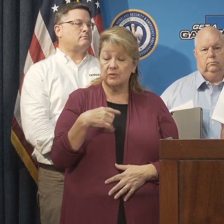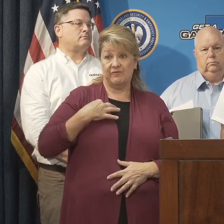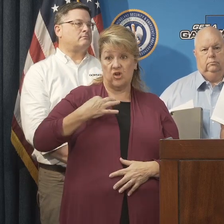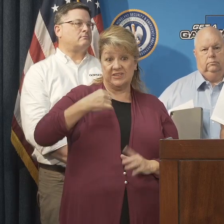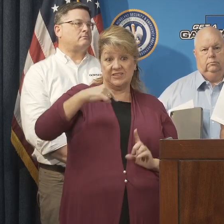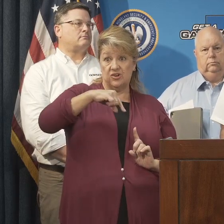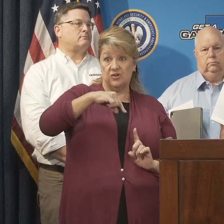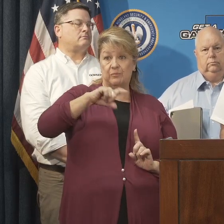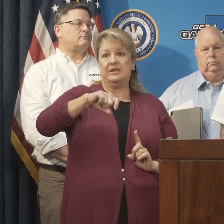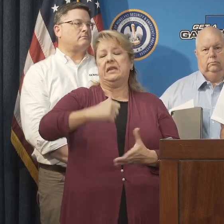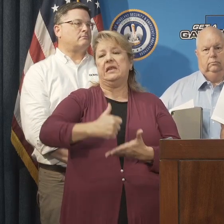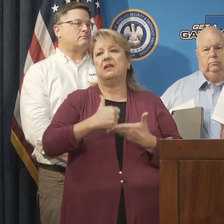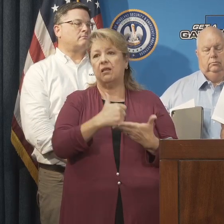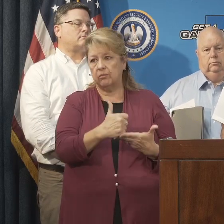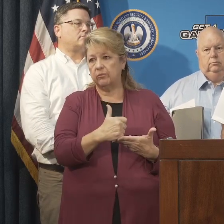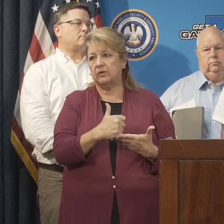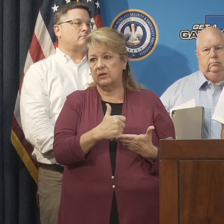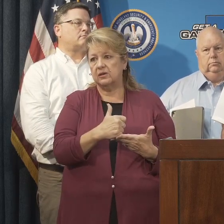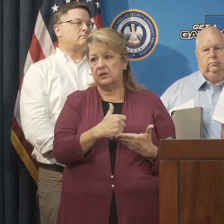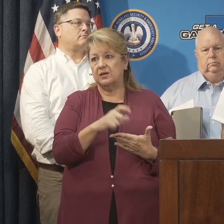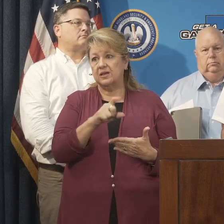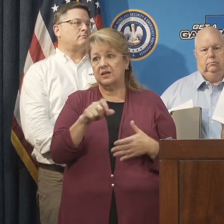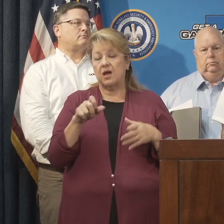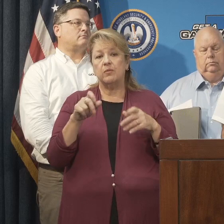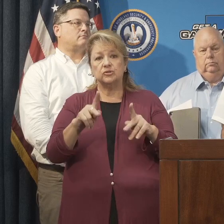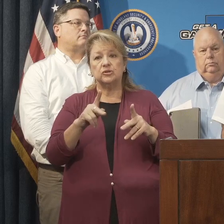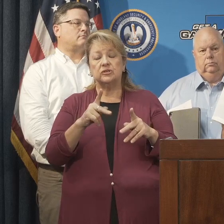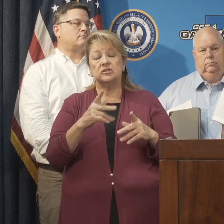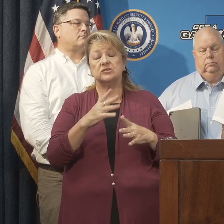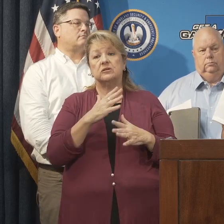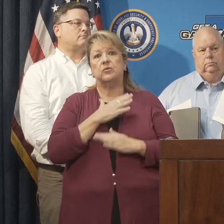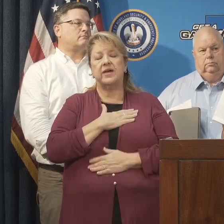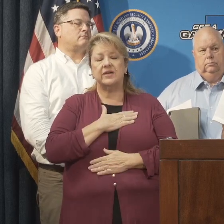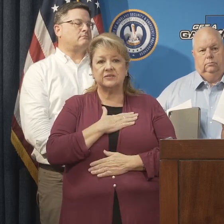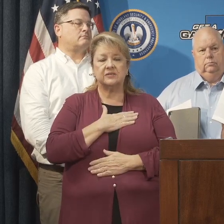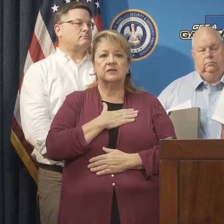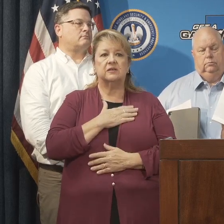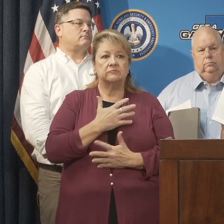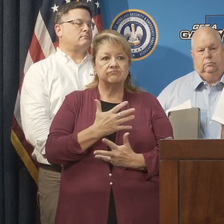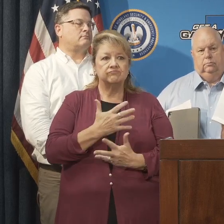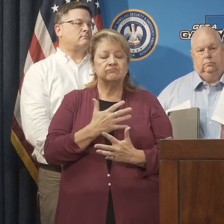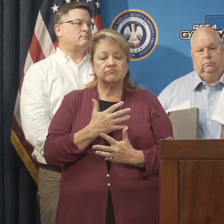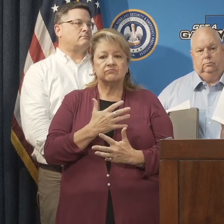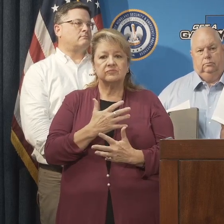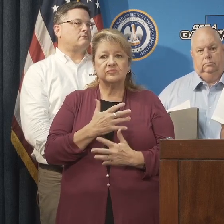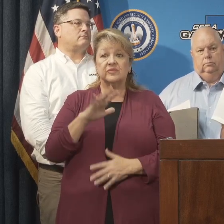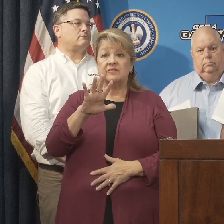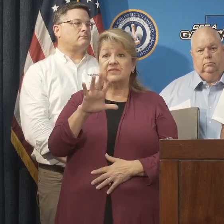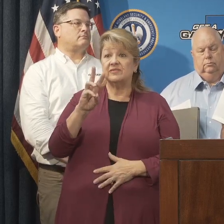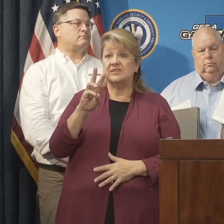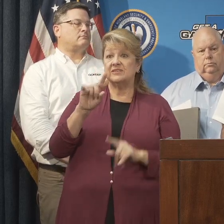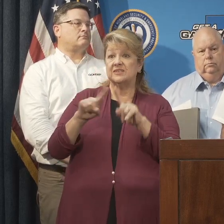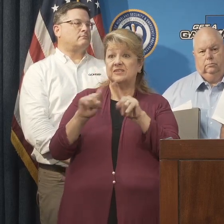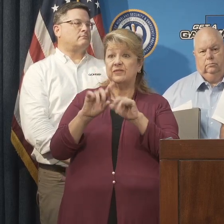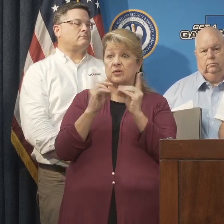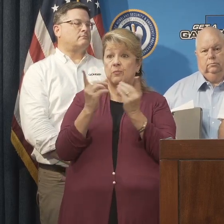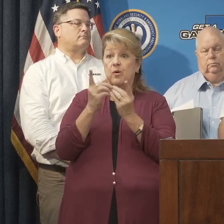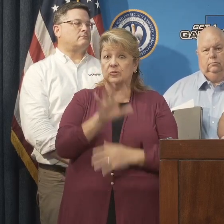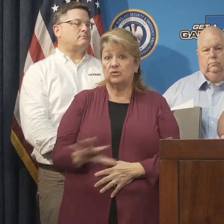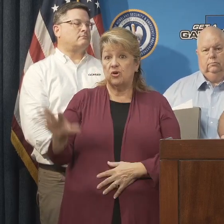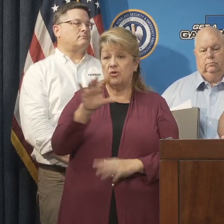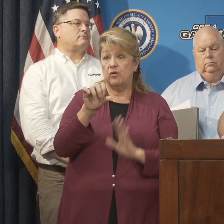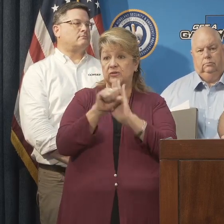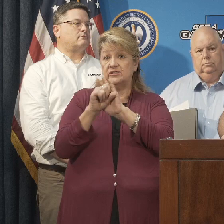some assistance, an opportunity to rest, and so forth. 56 departments from around the state